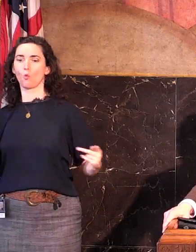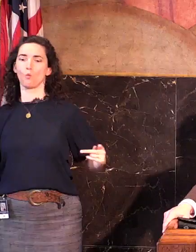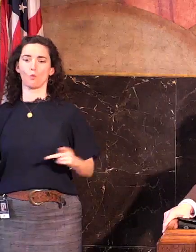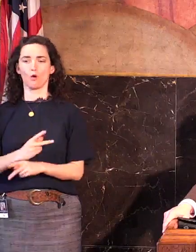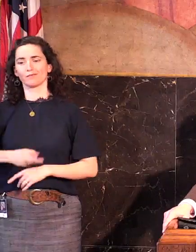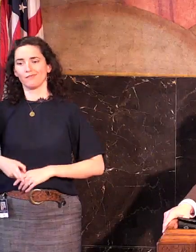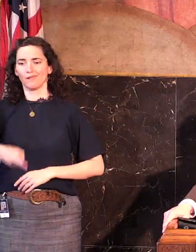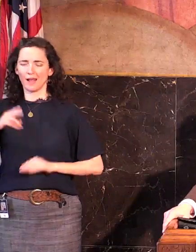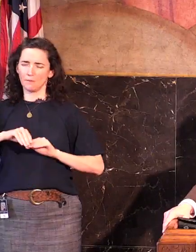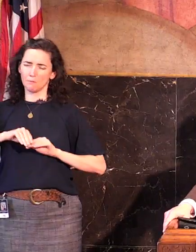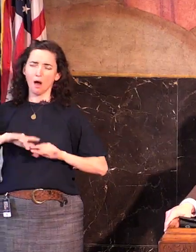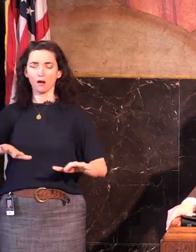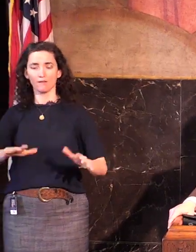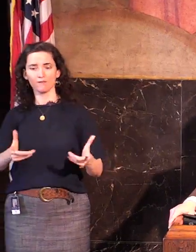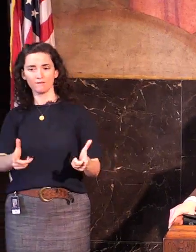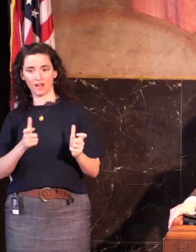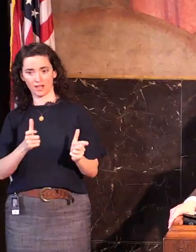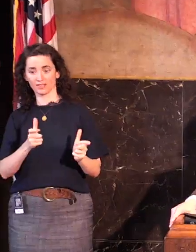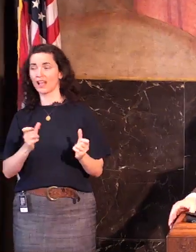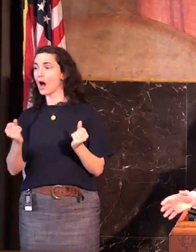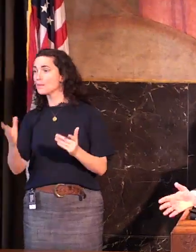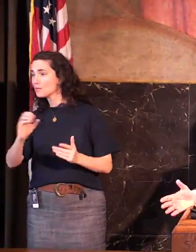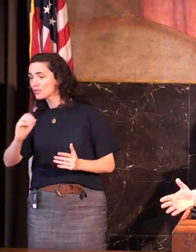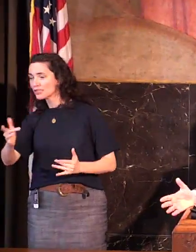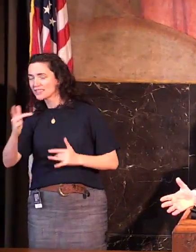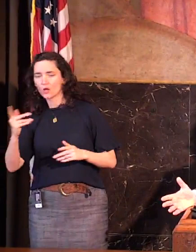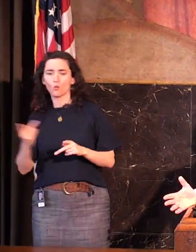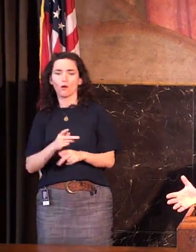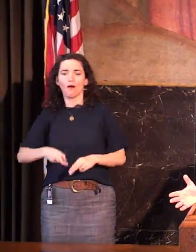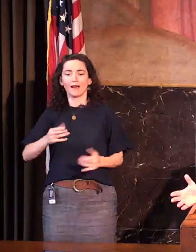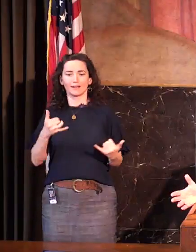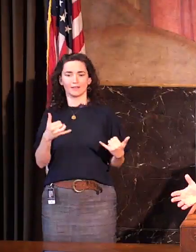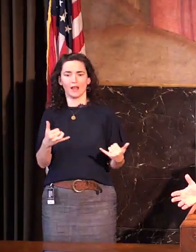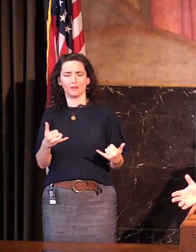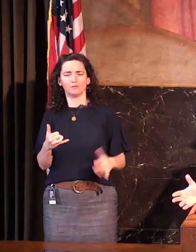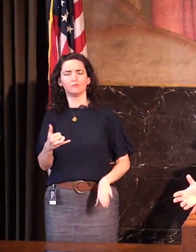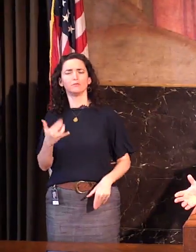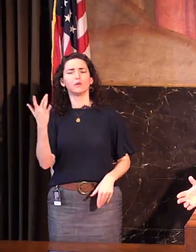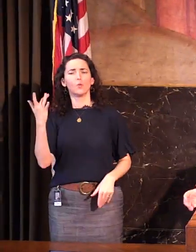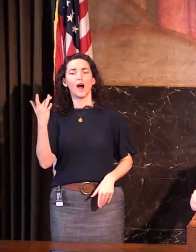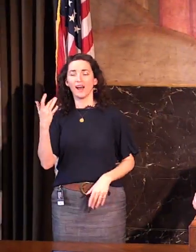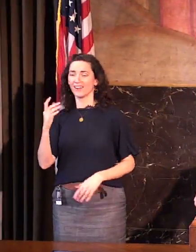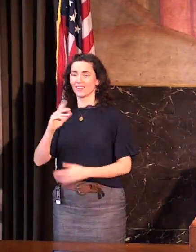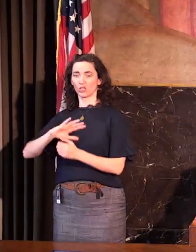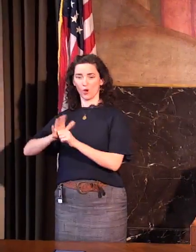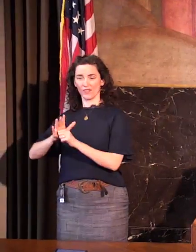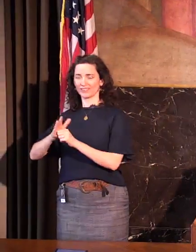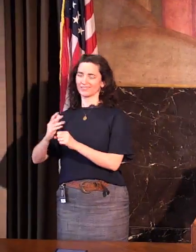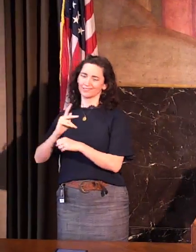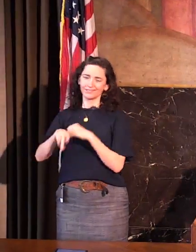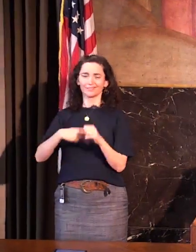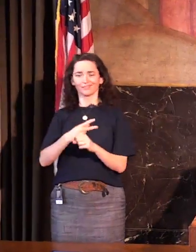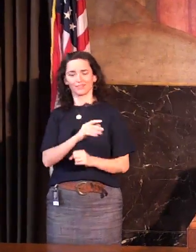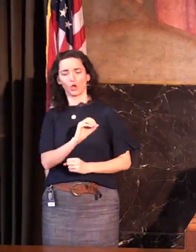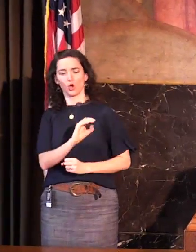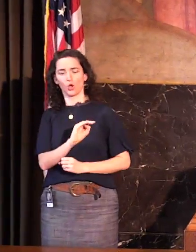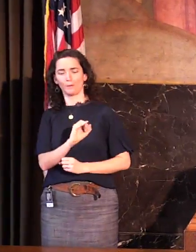higher than it is right now. And that's because of the Omicron variant, and this surge is